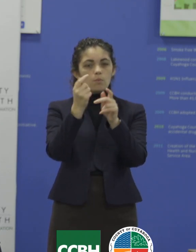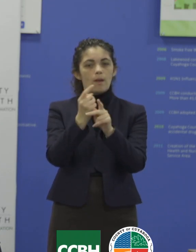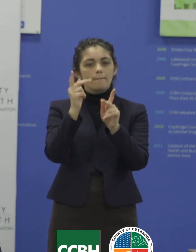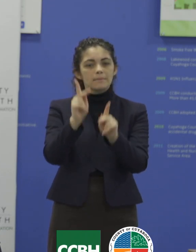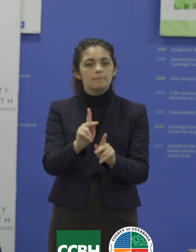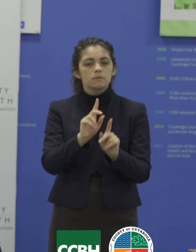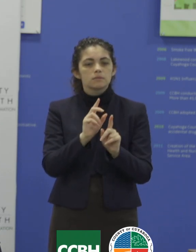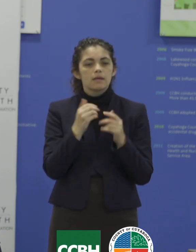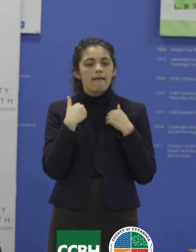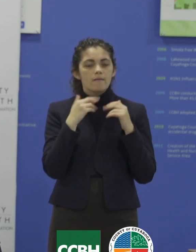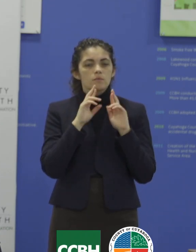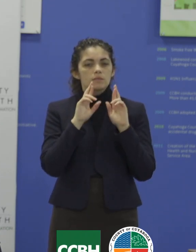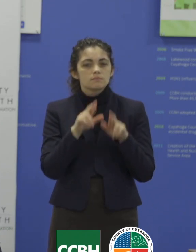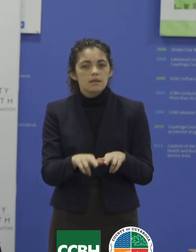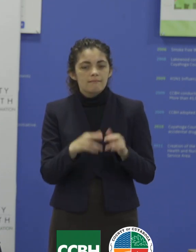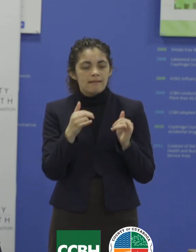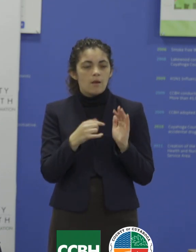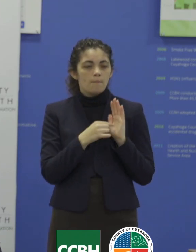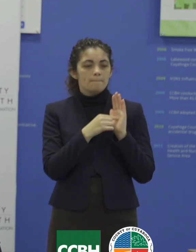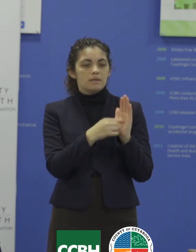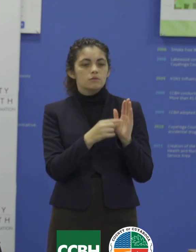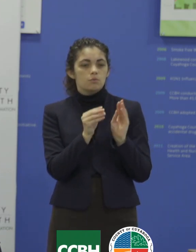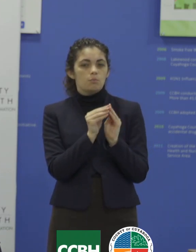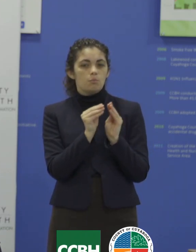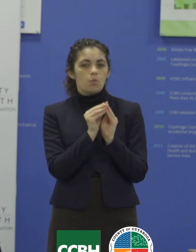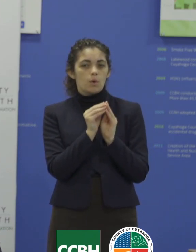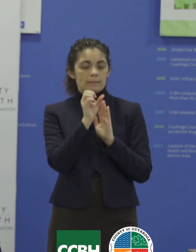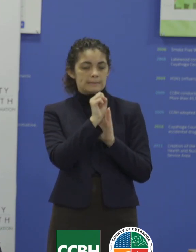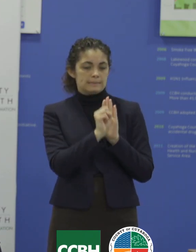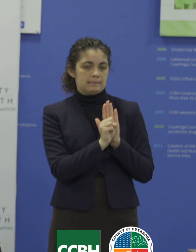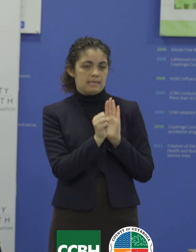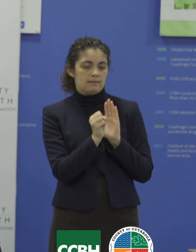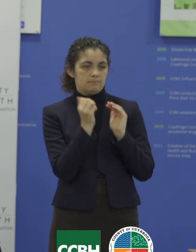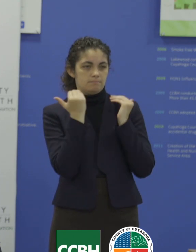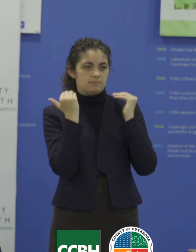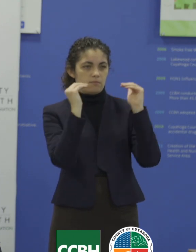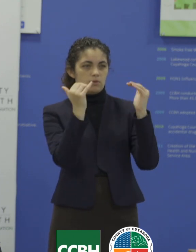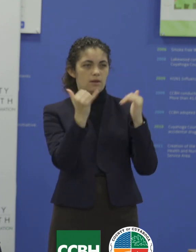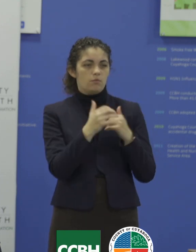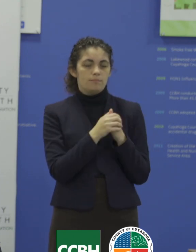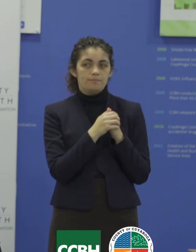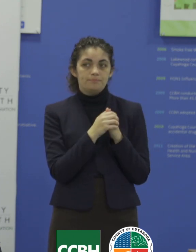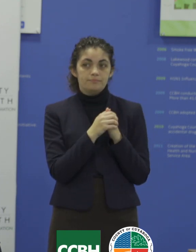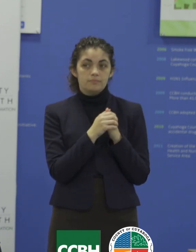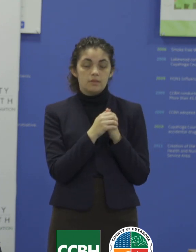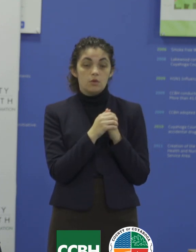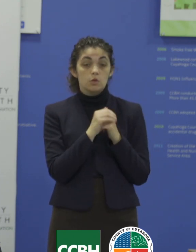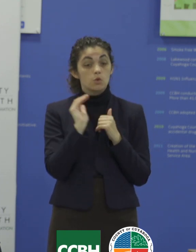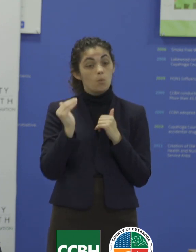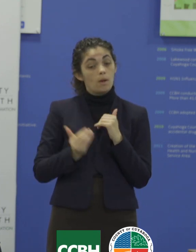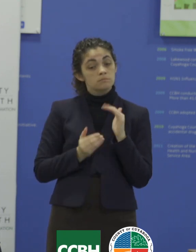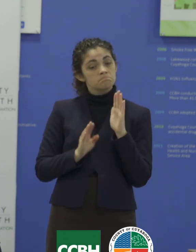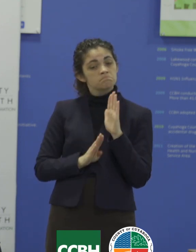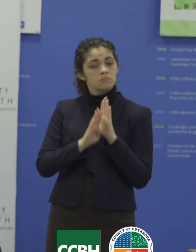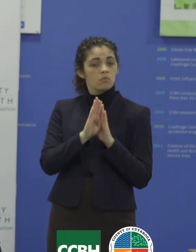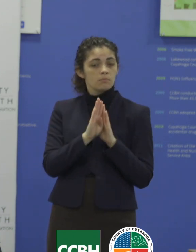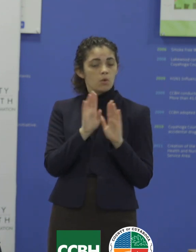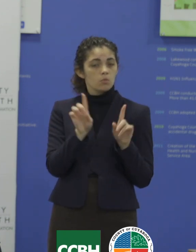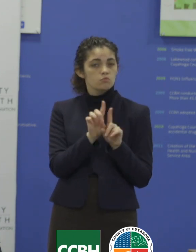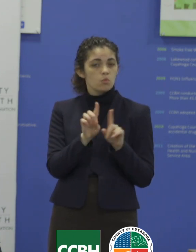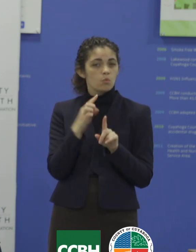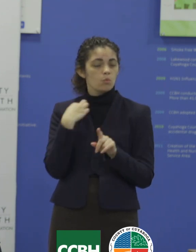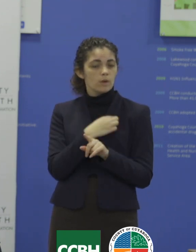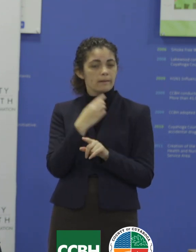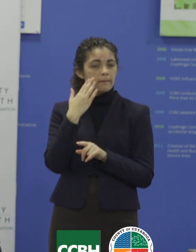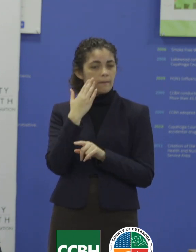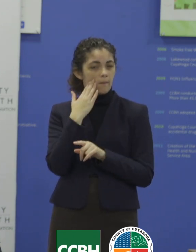to deliver it. And so that model now, I think, has been extended statewide, and I think it's a welcome development. That way we can